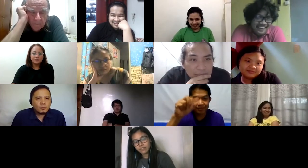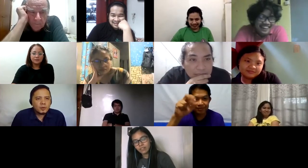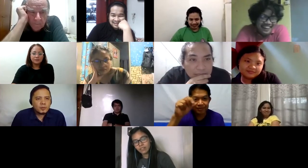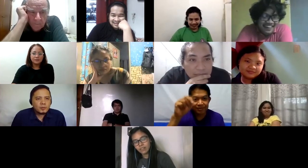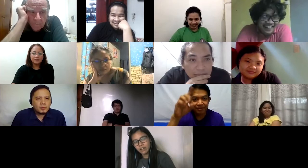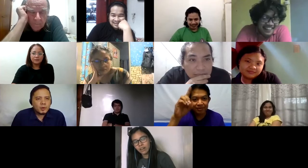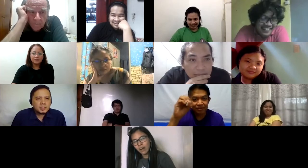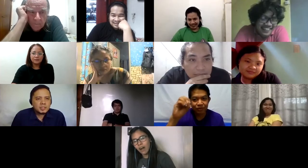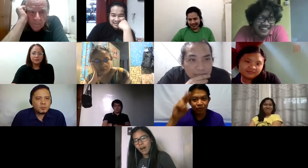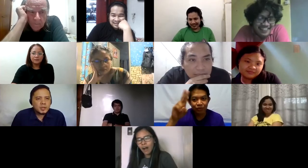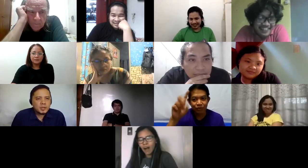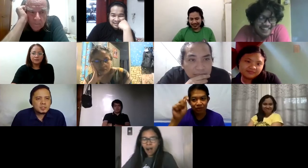what is